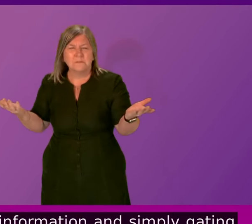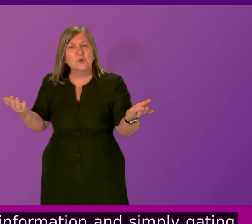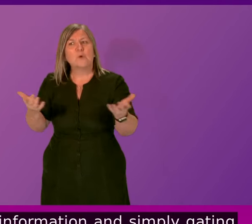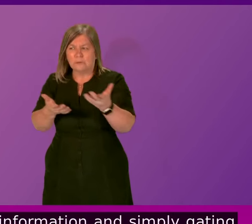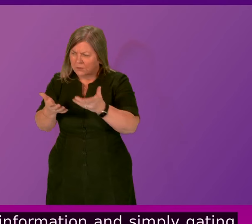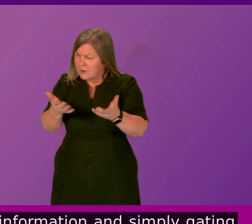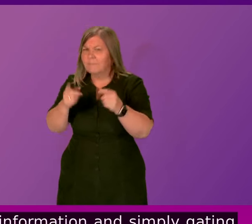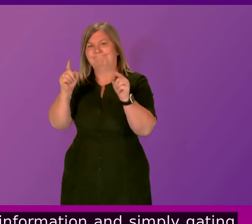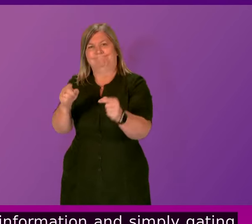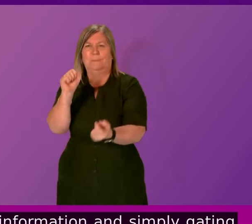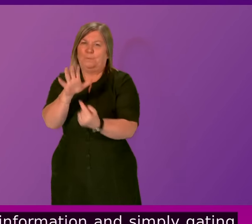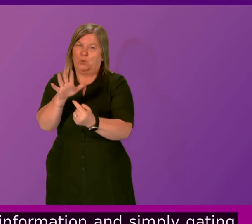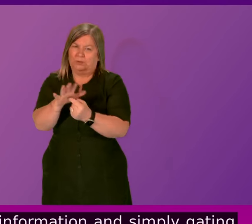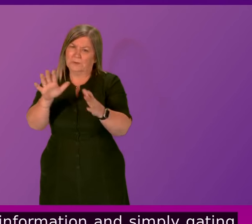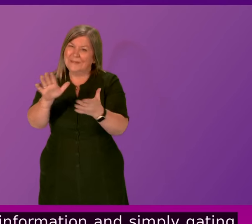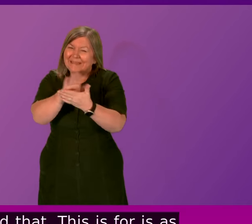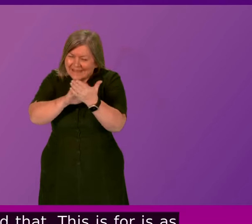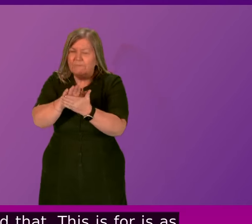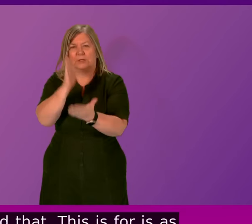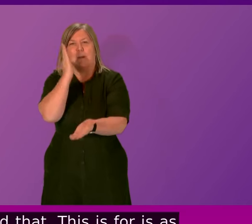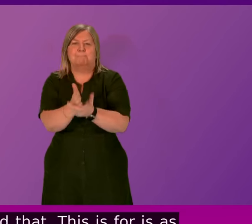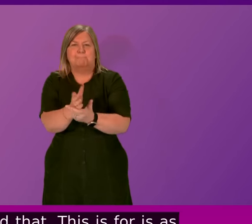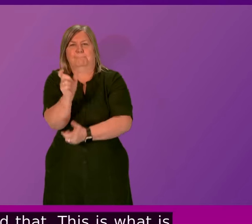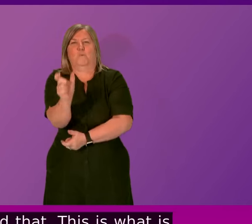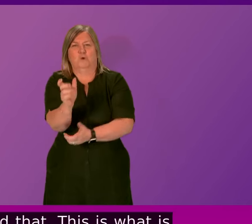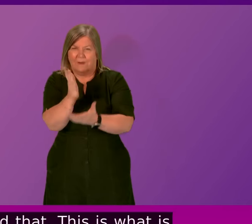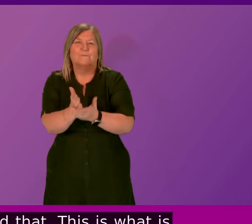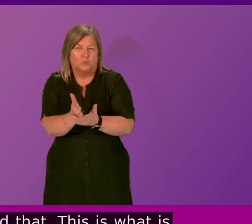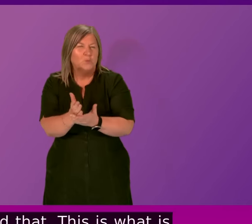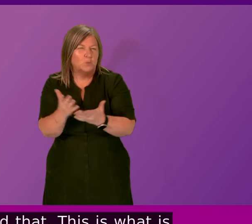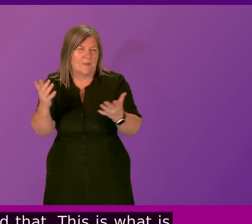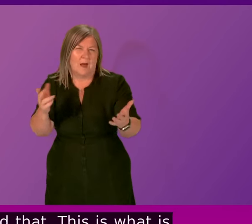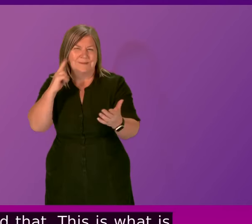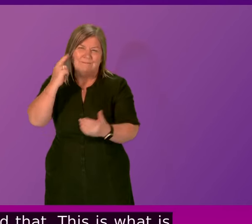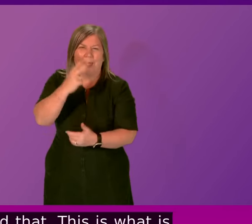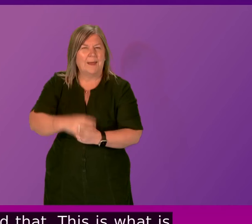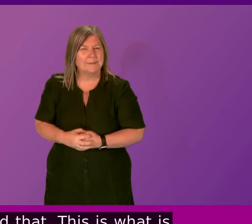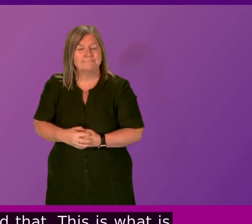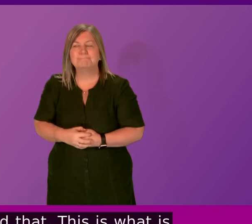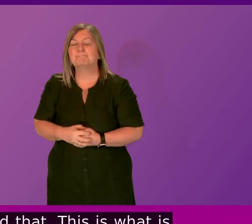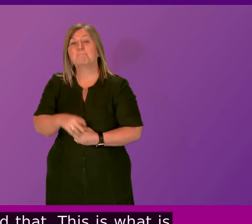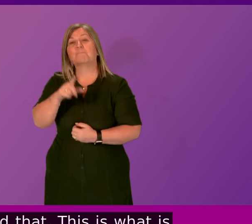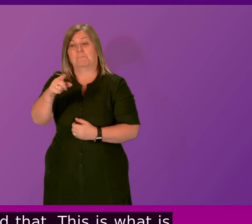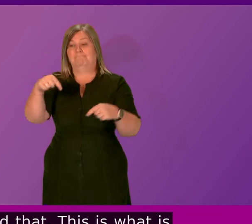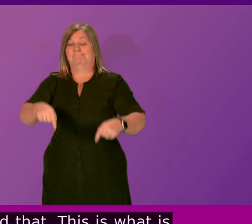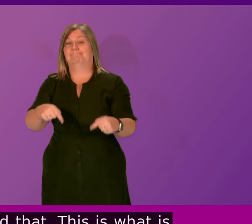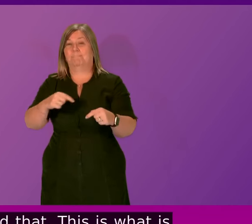is important about getting a definition for this disability. In my time within the Scottish Parliament, much of our debates